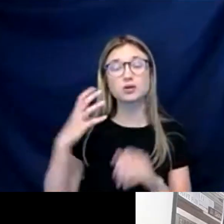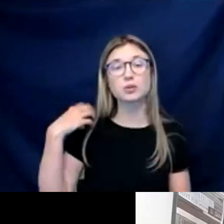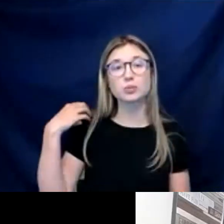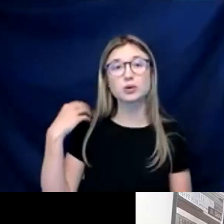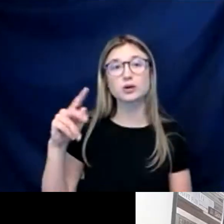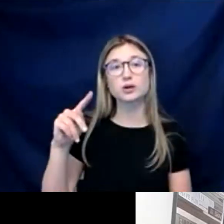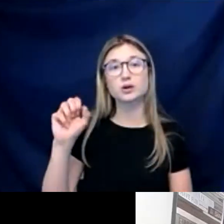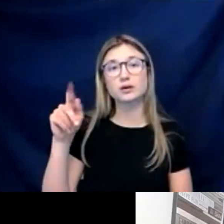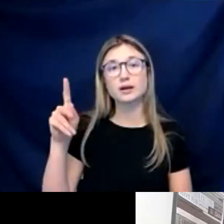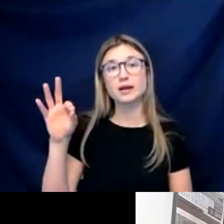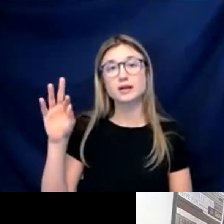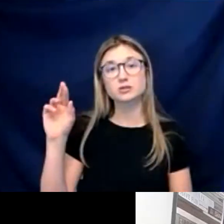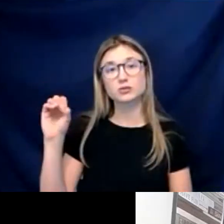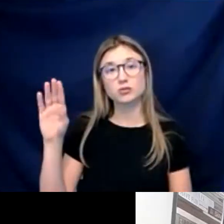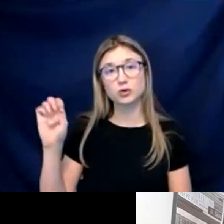to be,